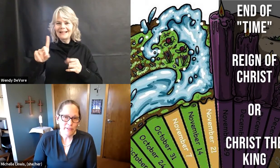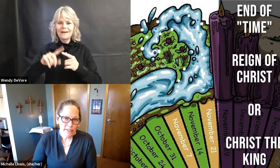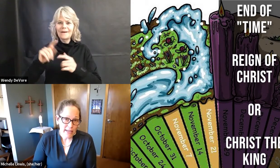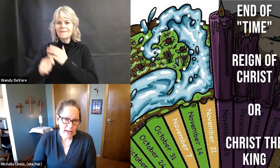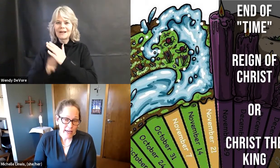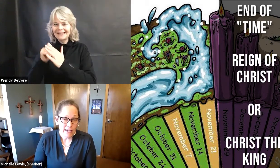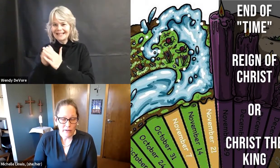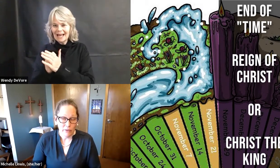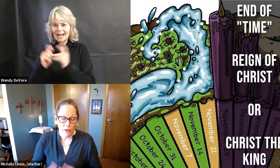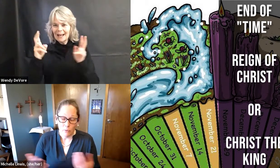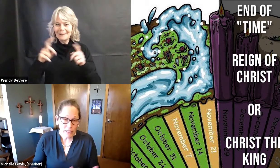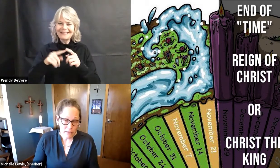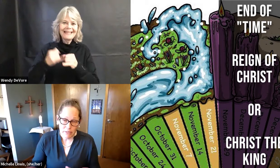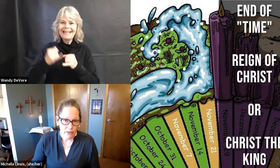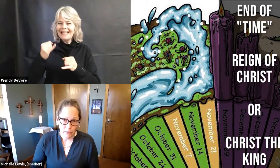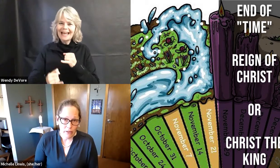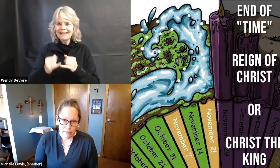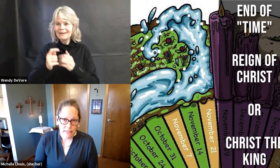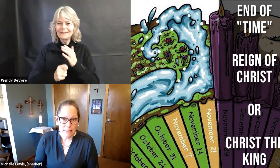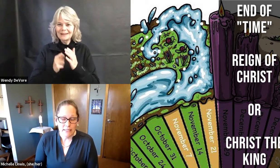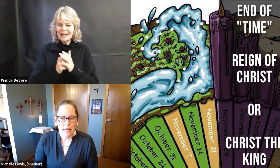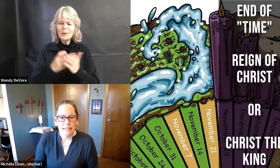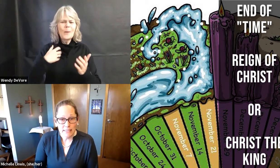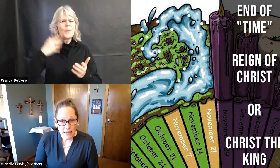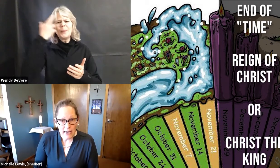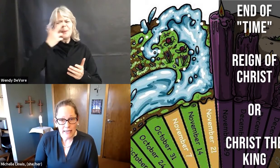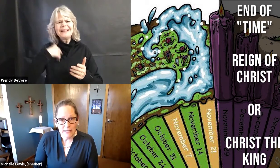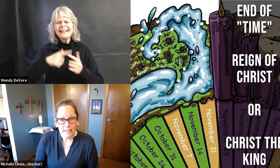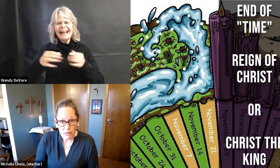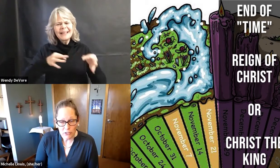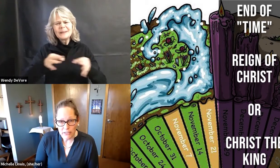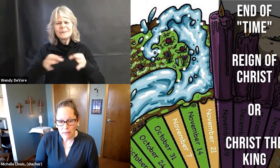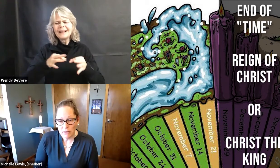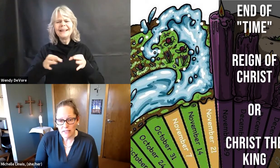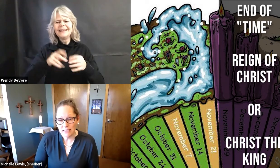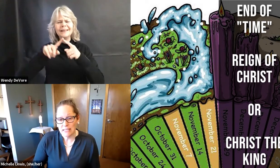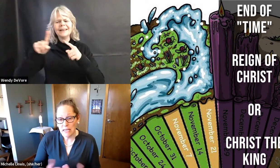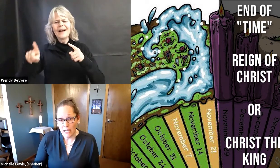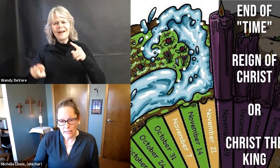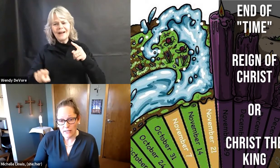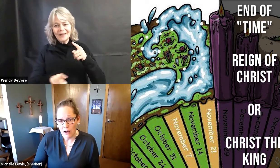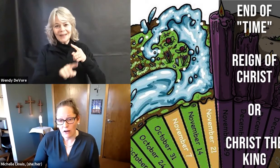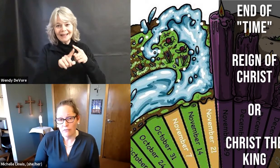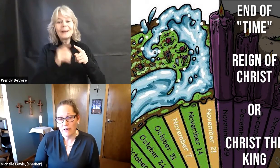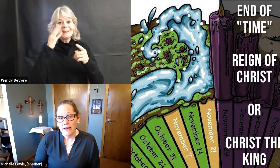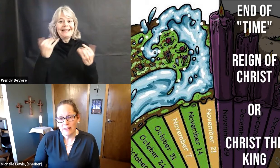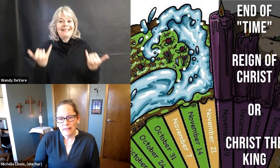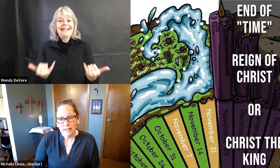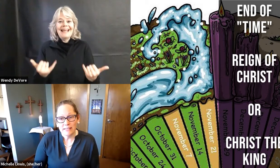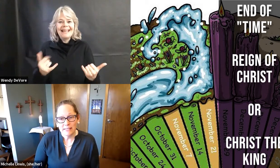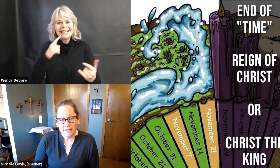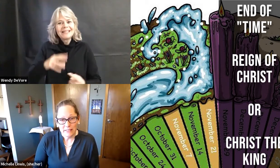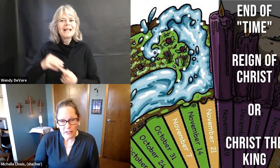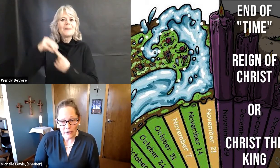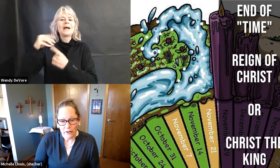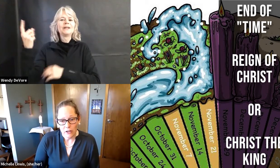And so today, the reason I'm telling you all of this is that today is a special day because it's the end of